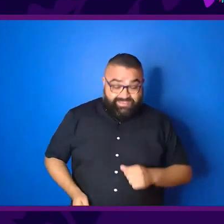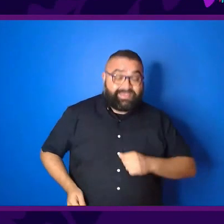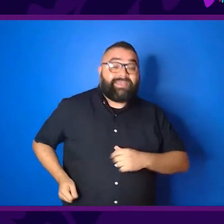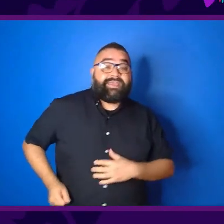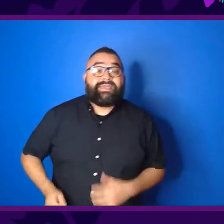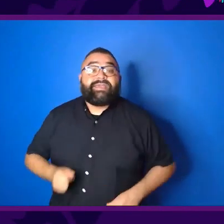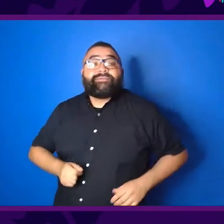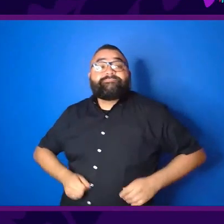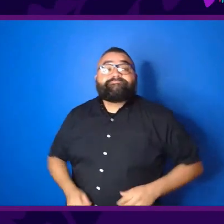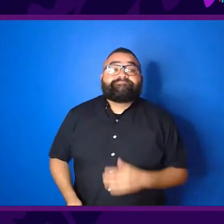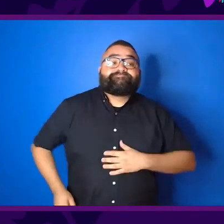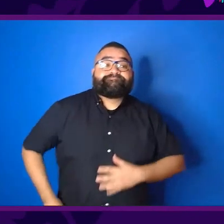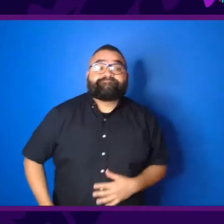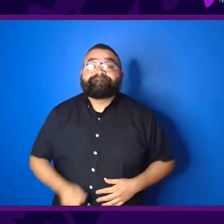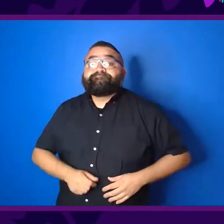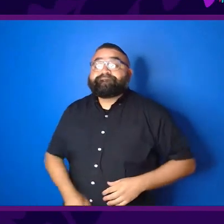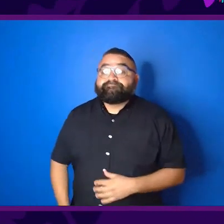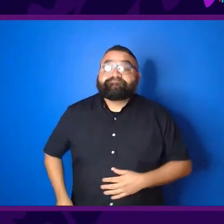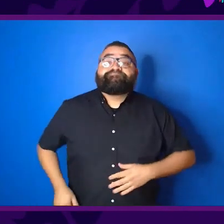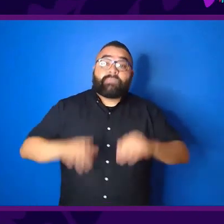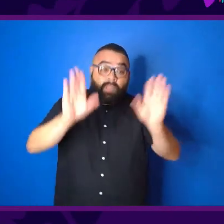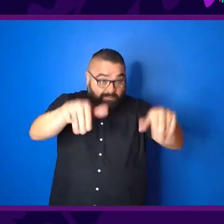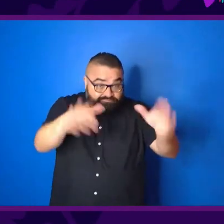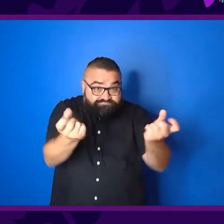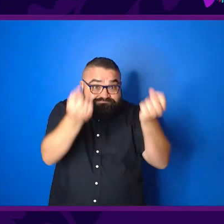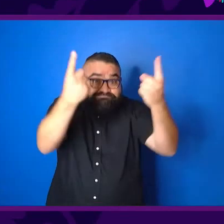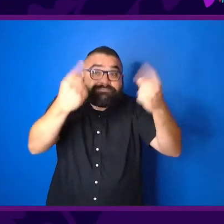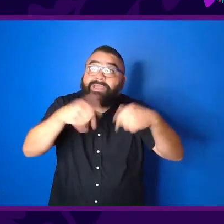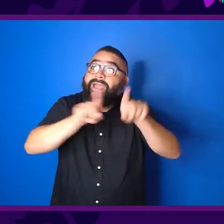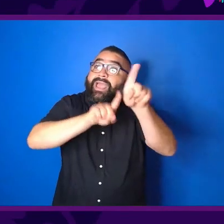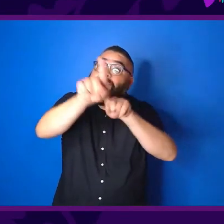De las estrellas del cielo